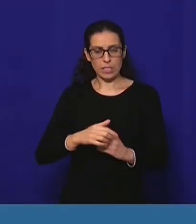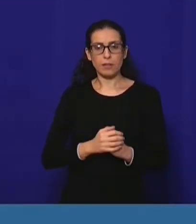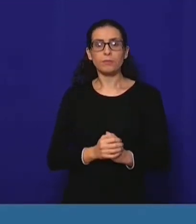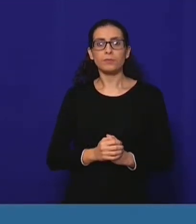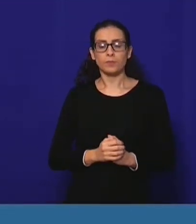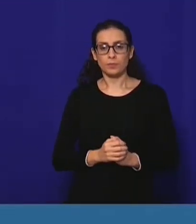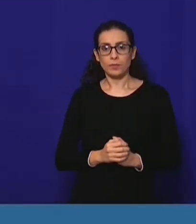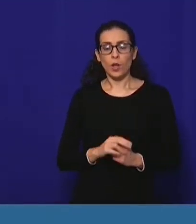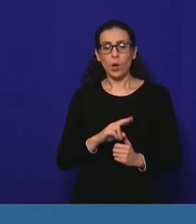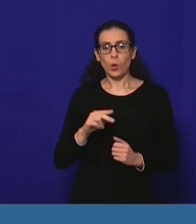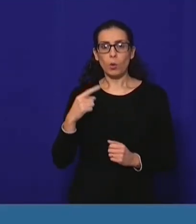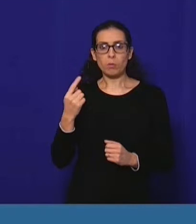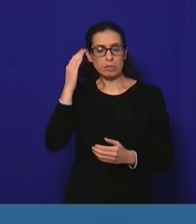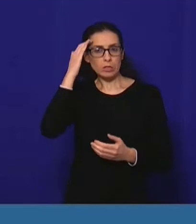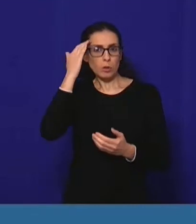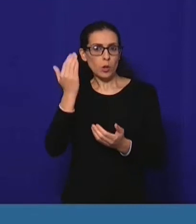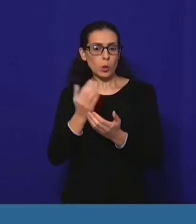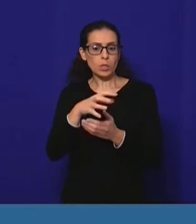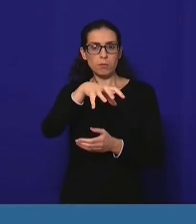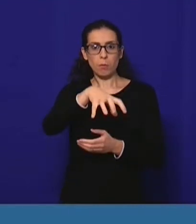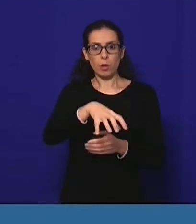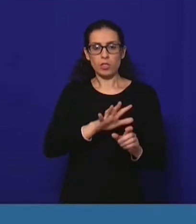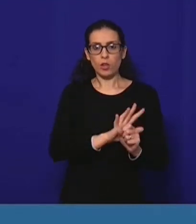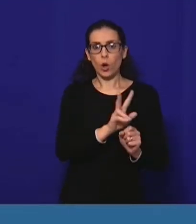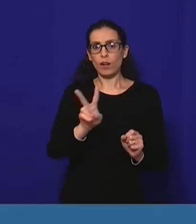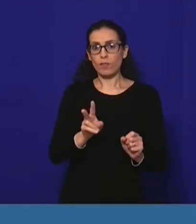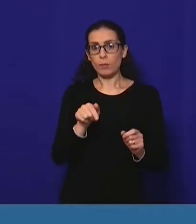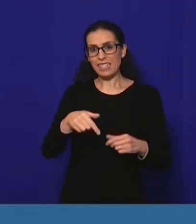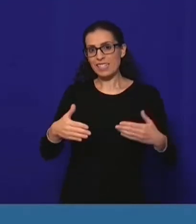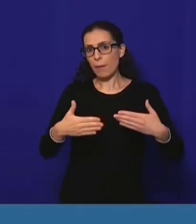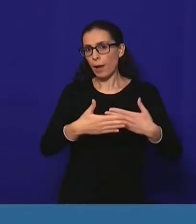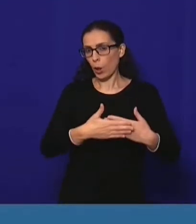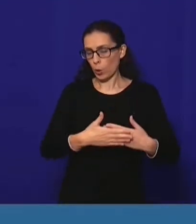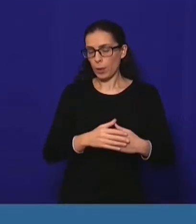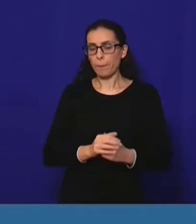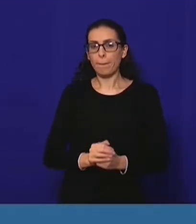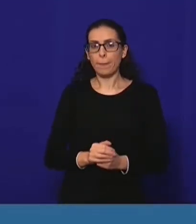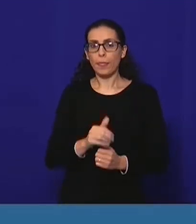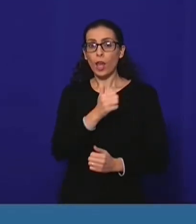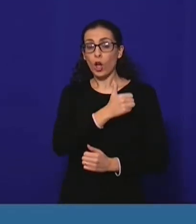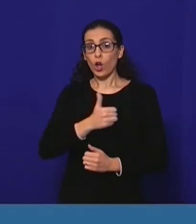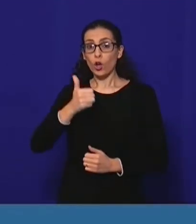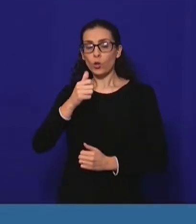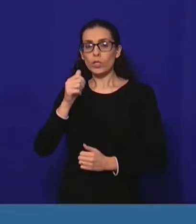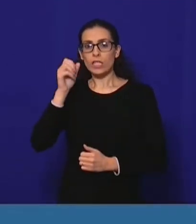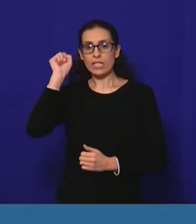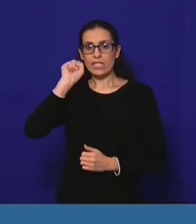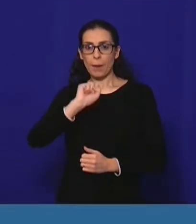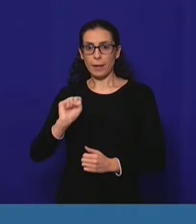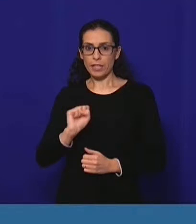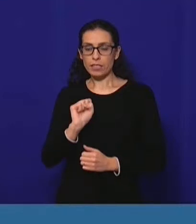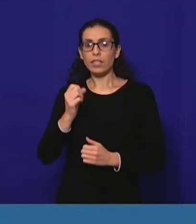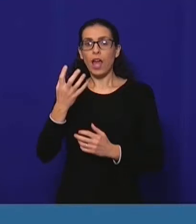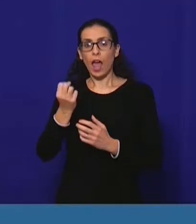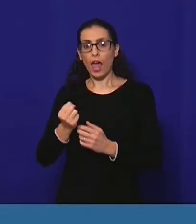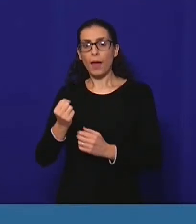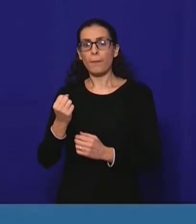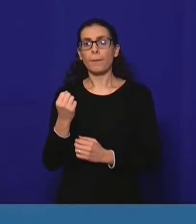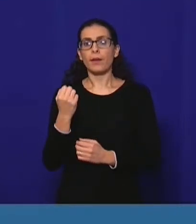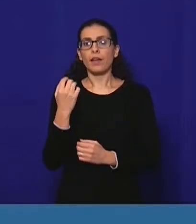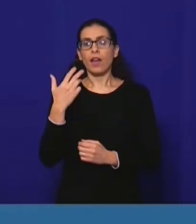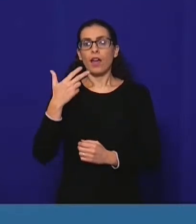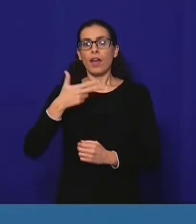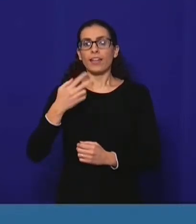l-ward responsabbli għal COVID cases ġiet magħluqa għalissa. Good Samaritan għandna 84 każijiet, Mount